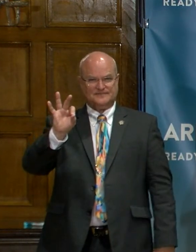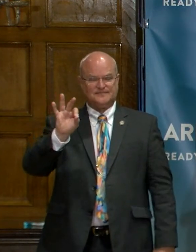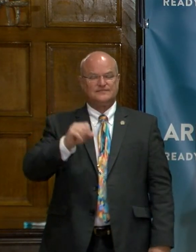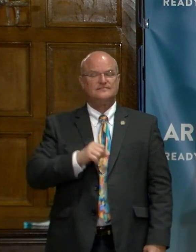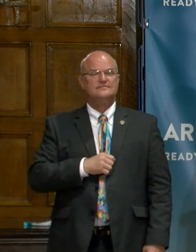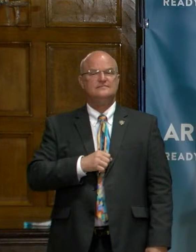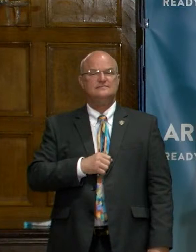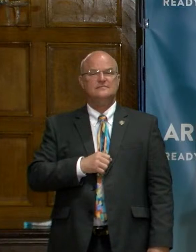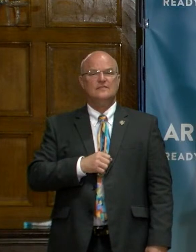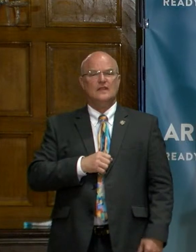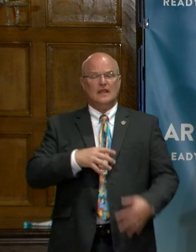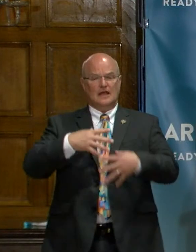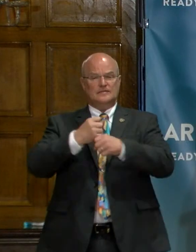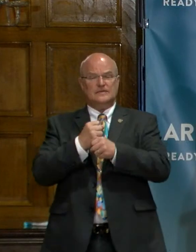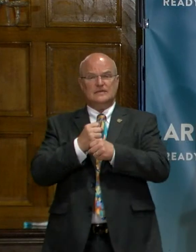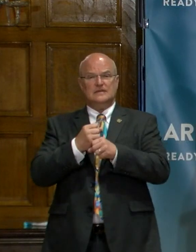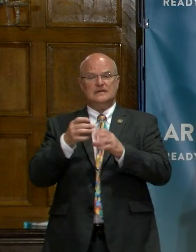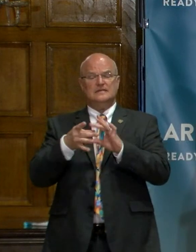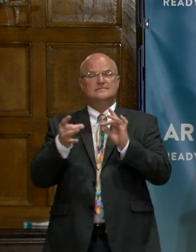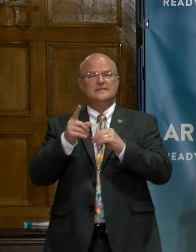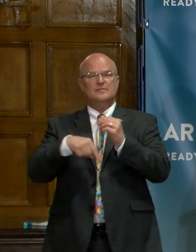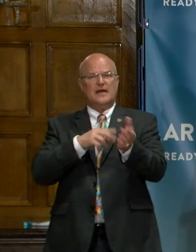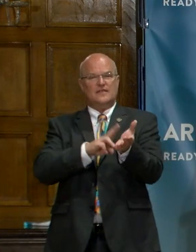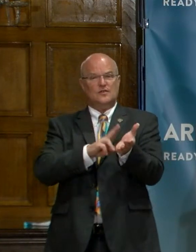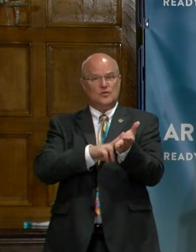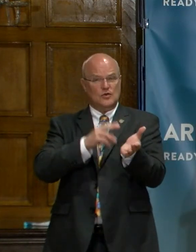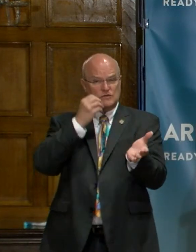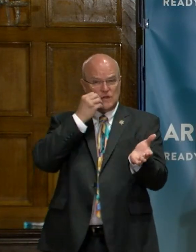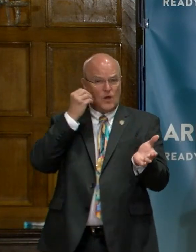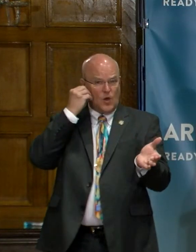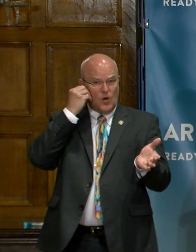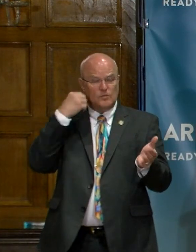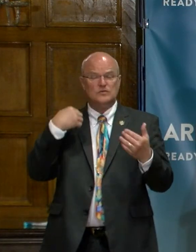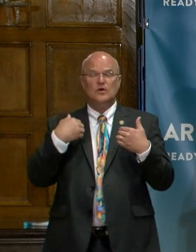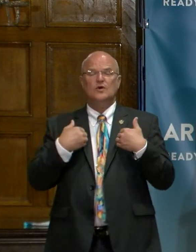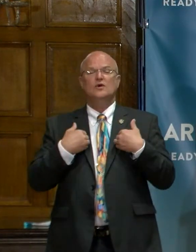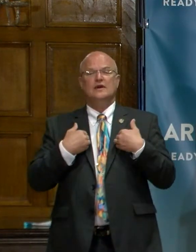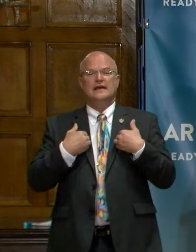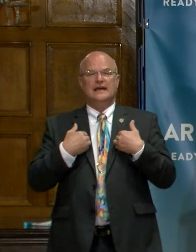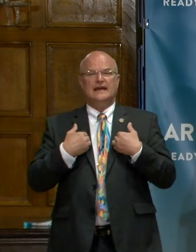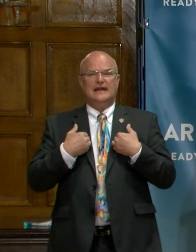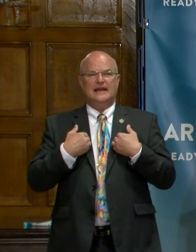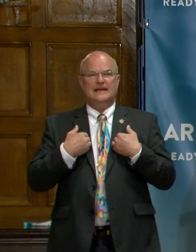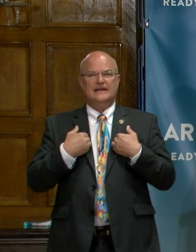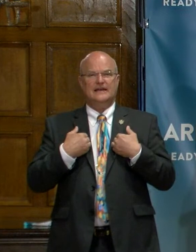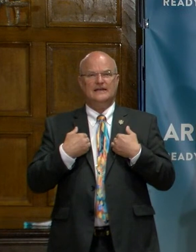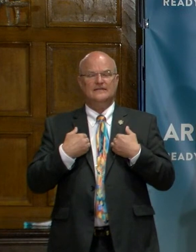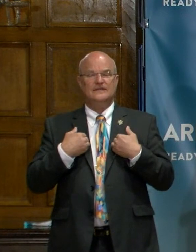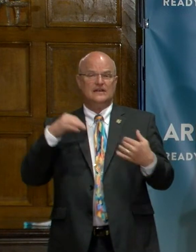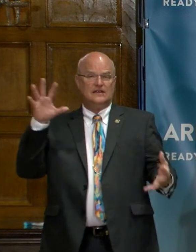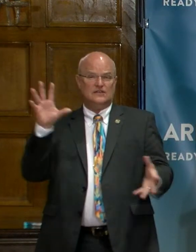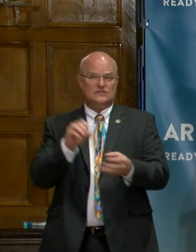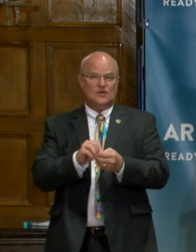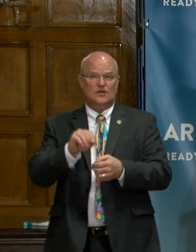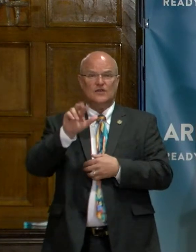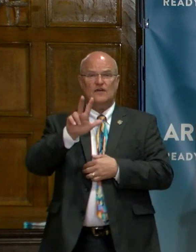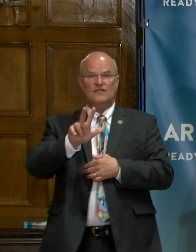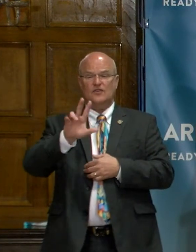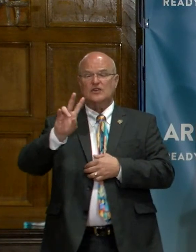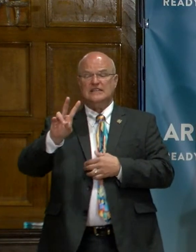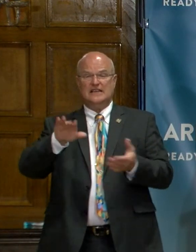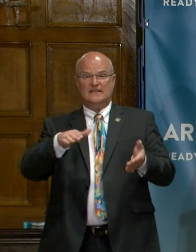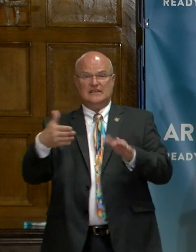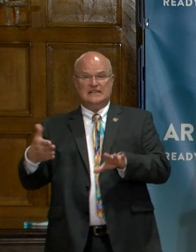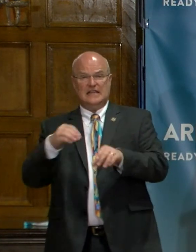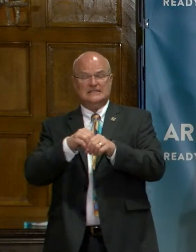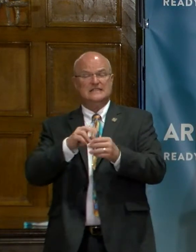yesterday. Brief update on the nursing homes. We have had a total of 37